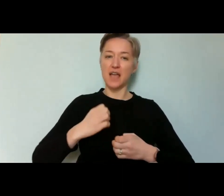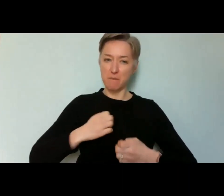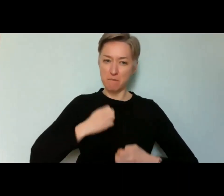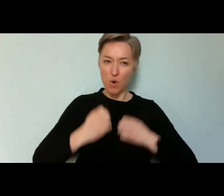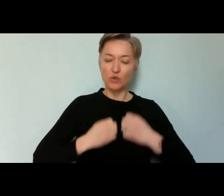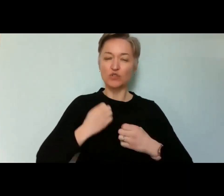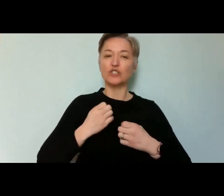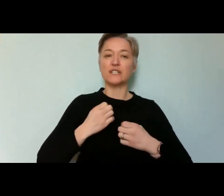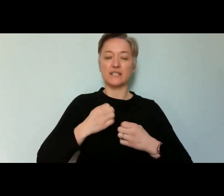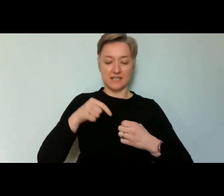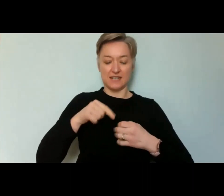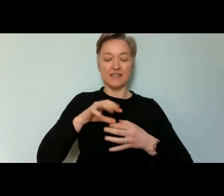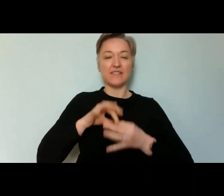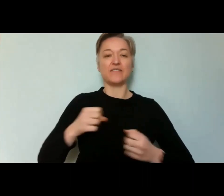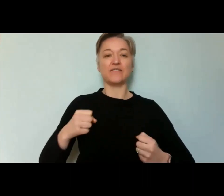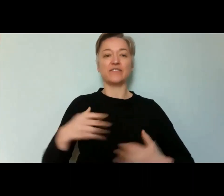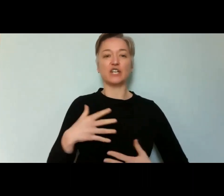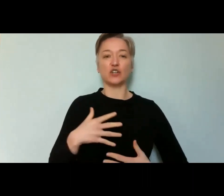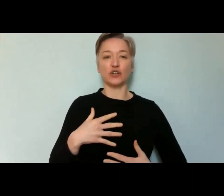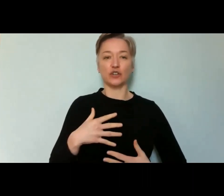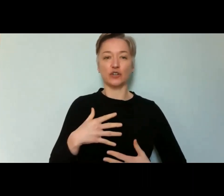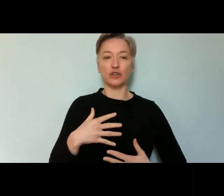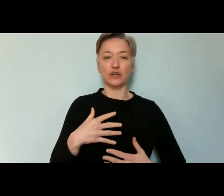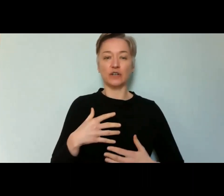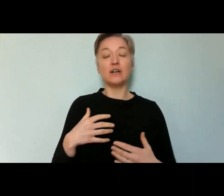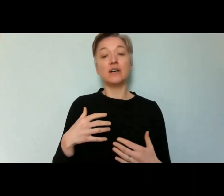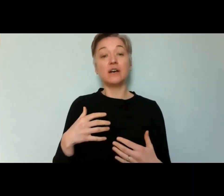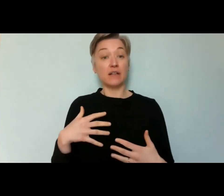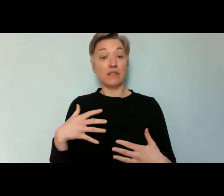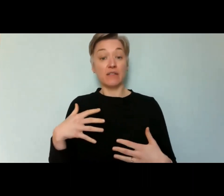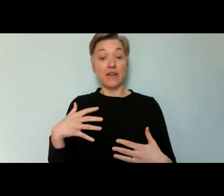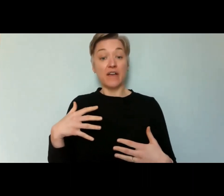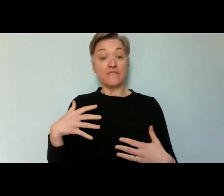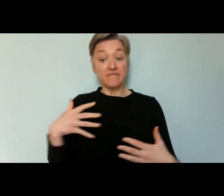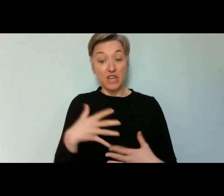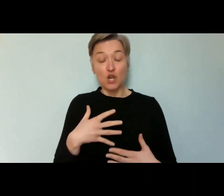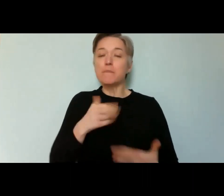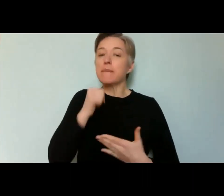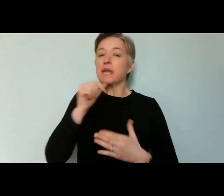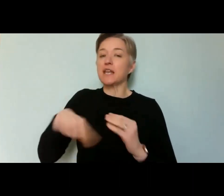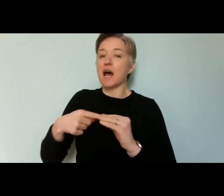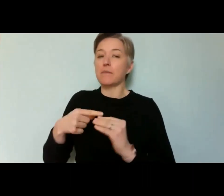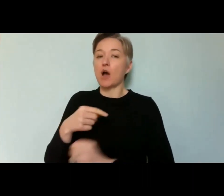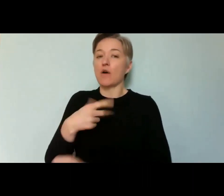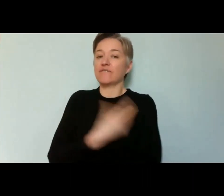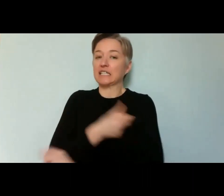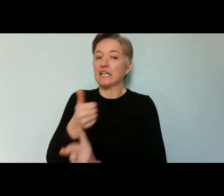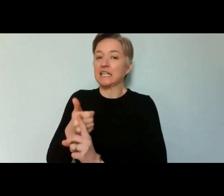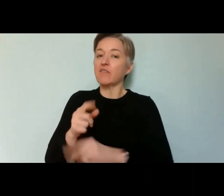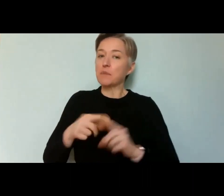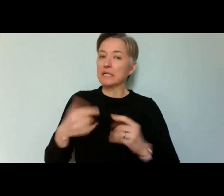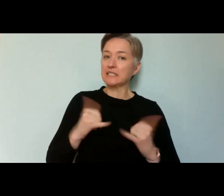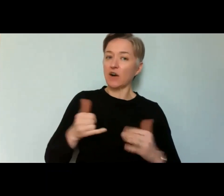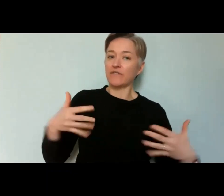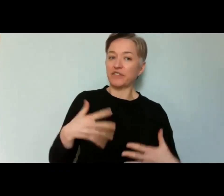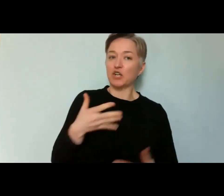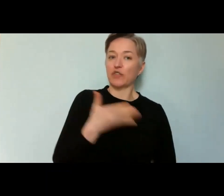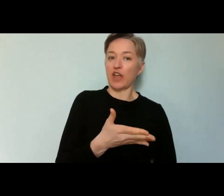on fear. Now, the fear may not be directly involved with the vaccine, but there's a fear. And so I've talked to people,